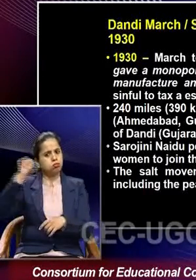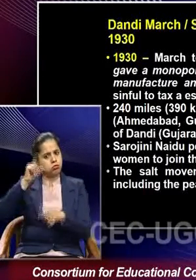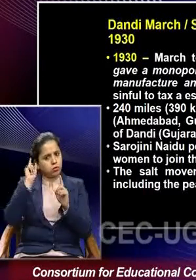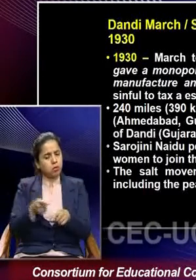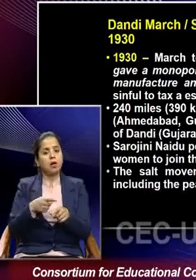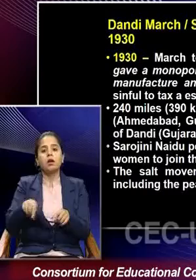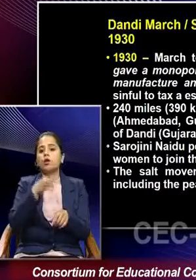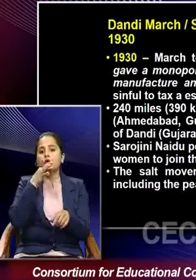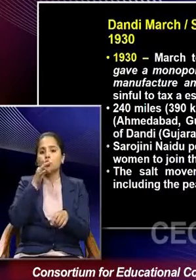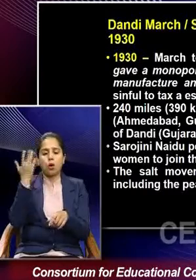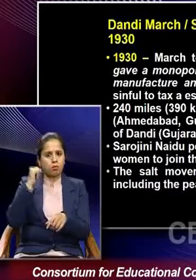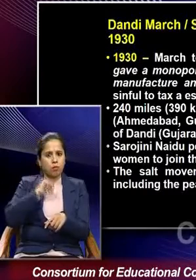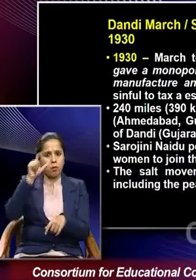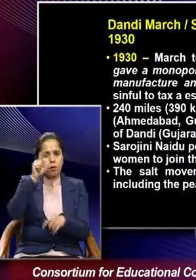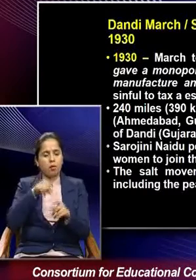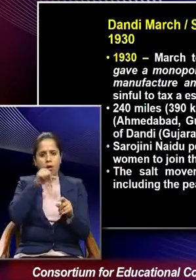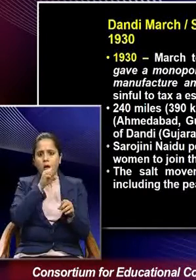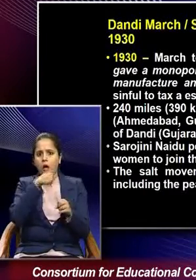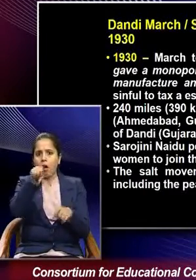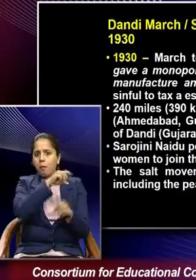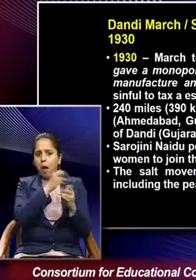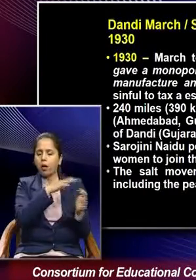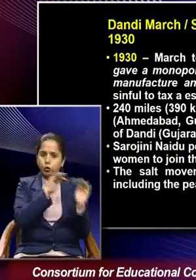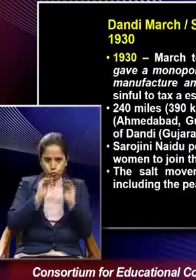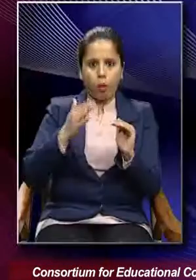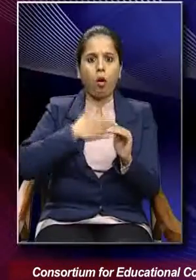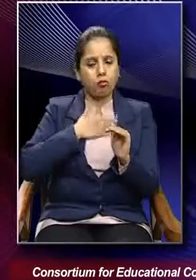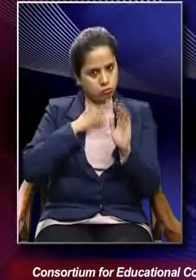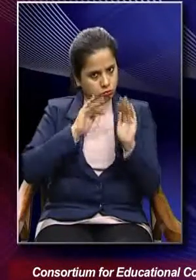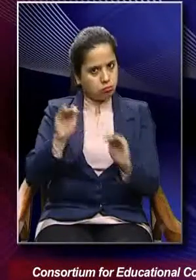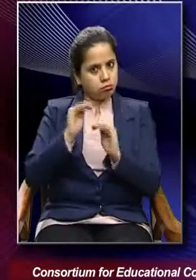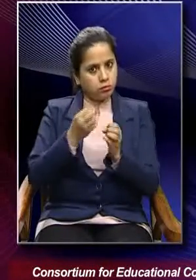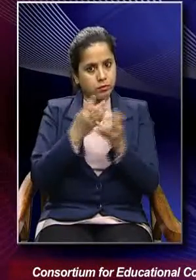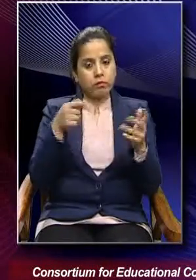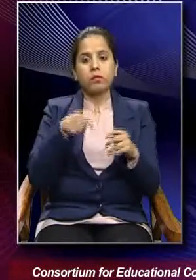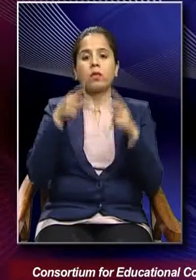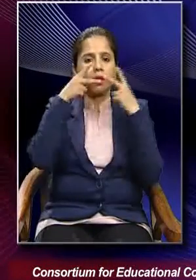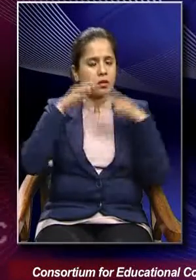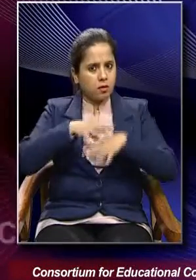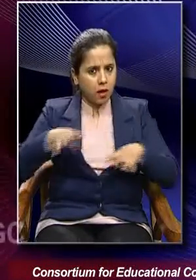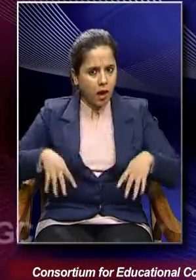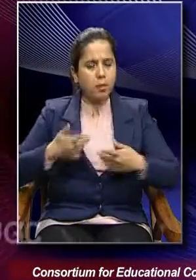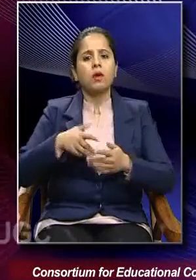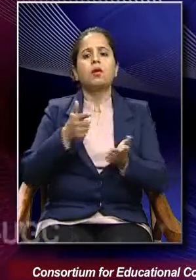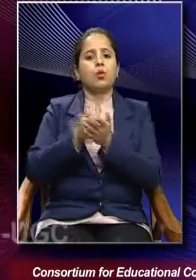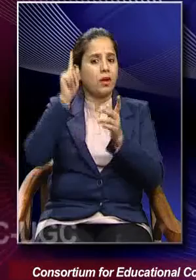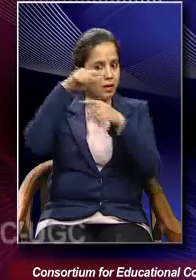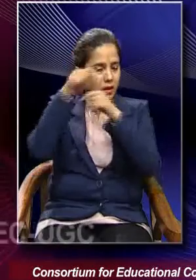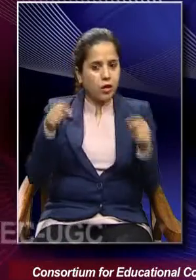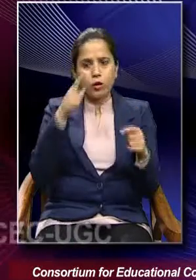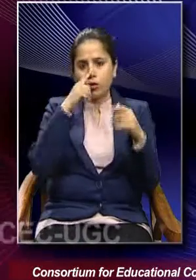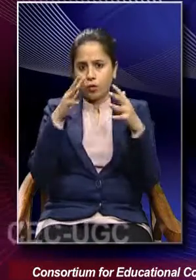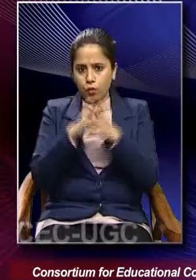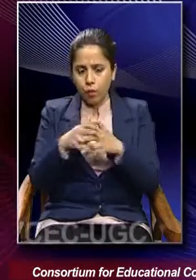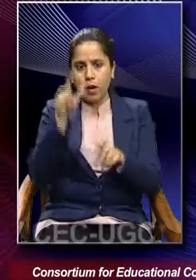salt movement attracted several supporters, including tribals, peasants, women, and